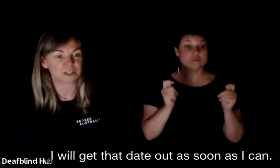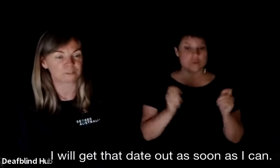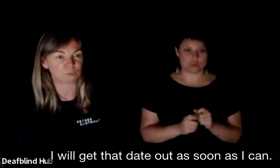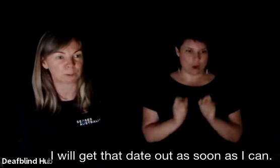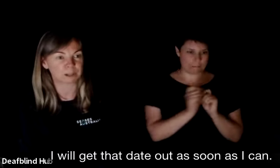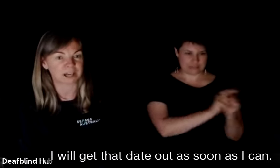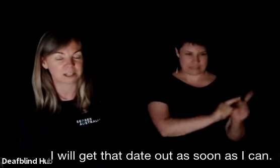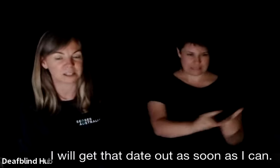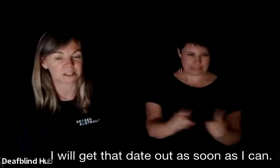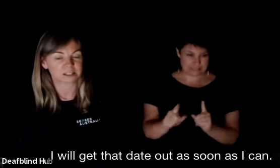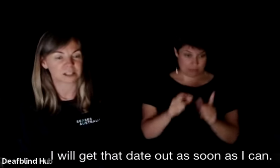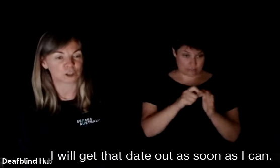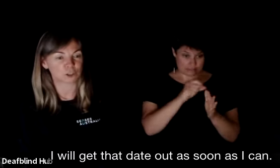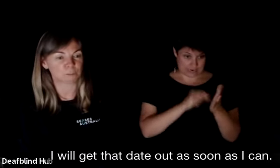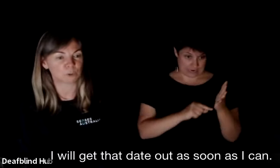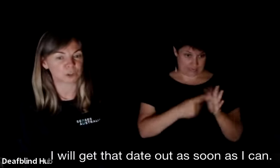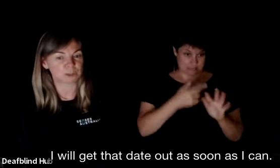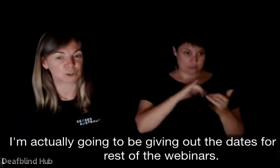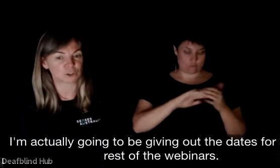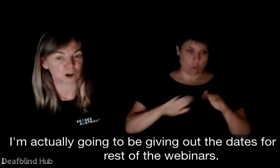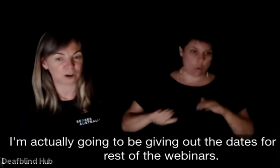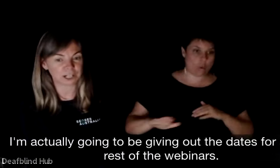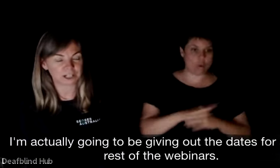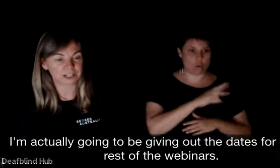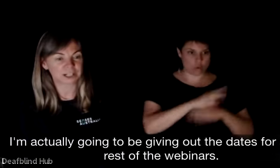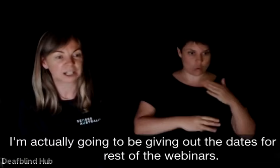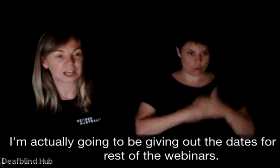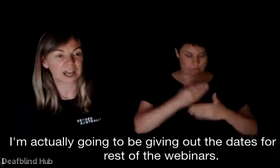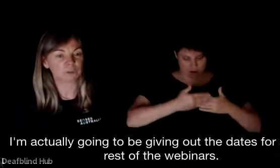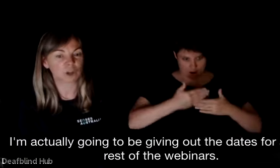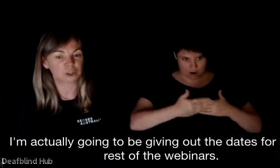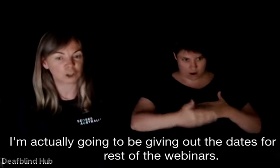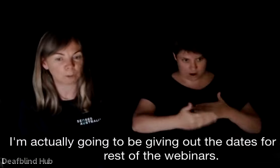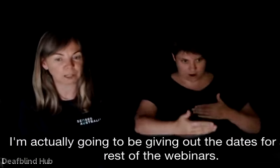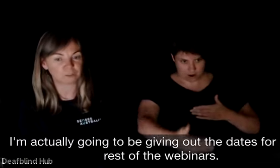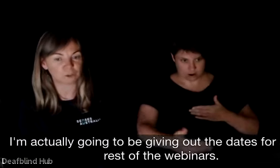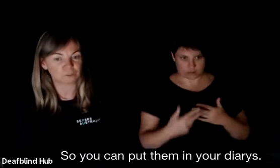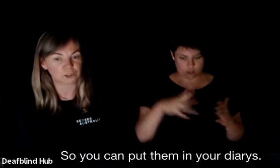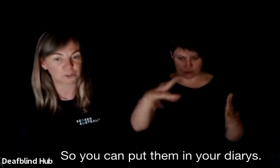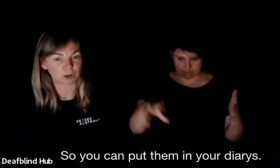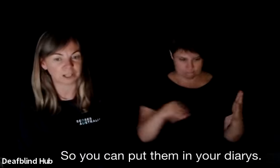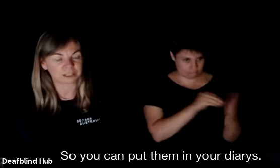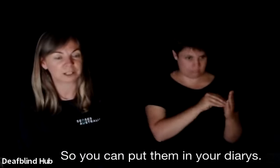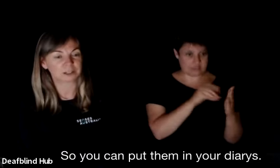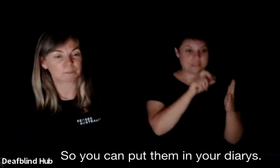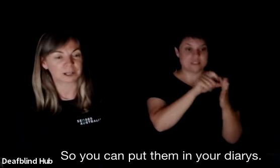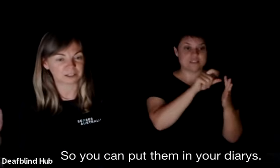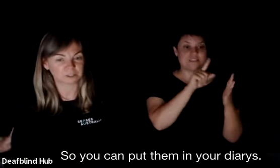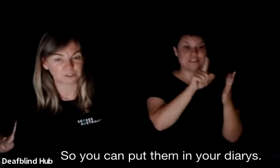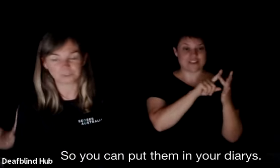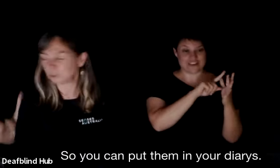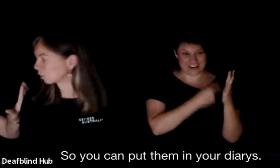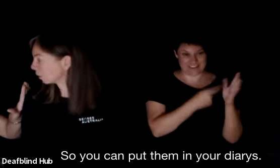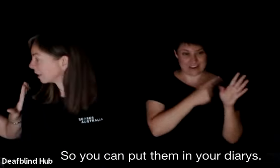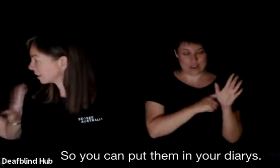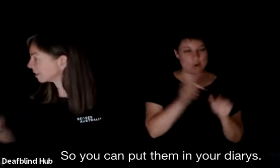the rest of the webinars, so you can put them in your diary, and we'll know the topic for the first one, but